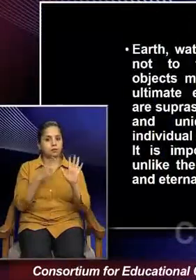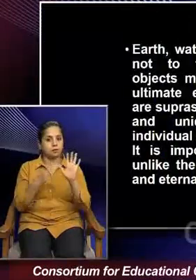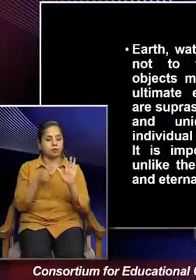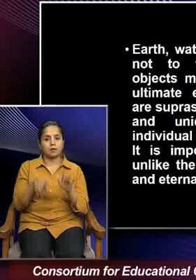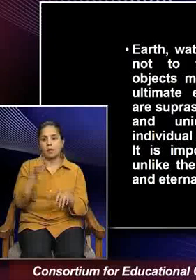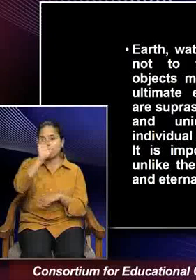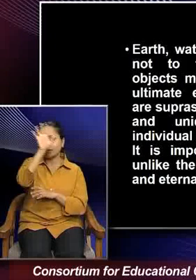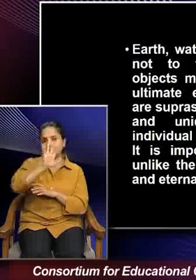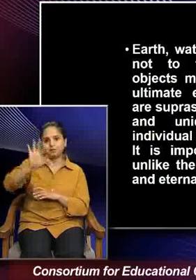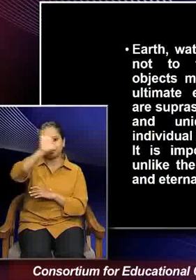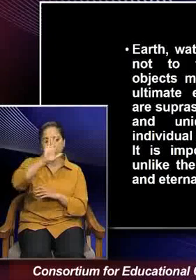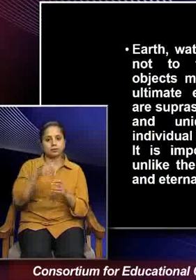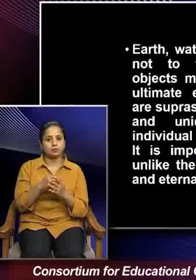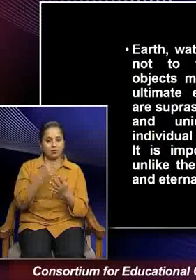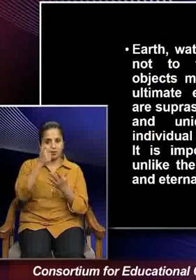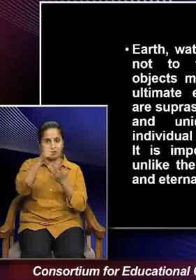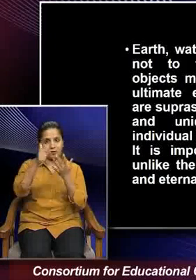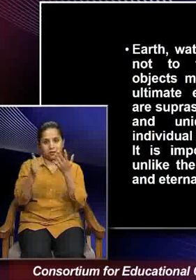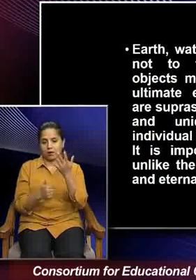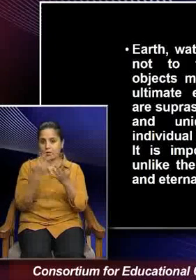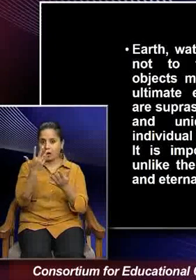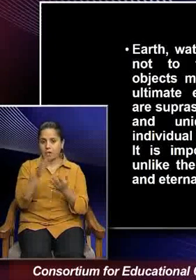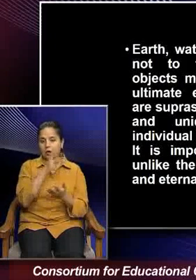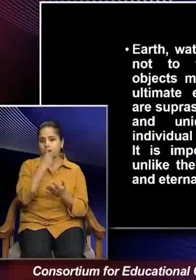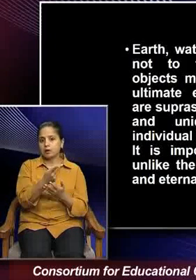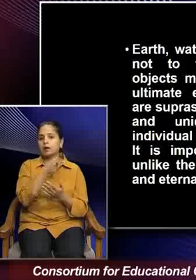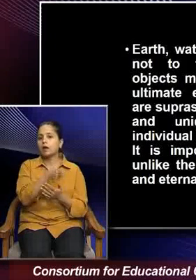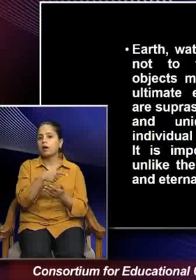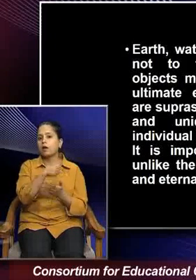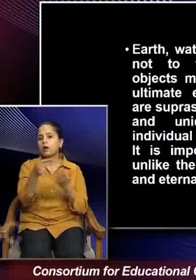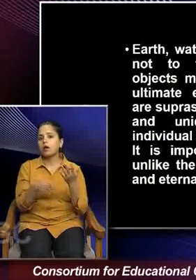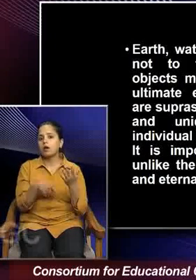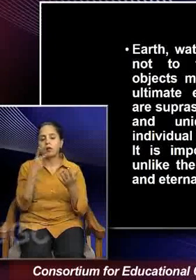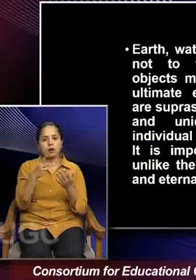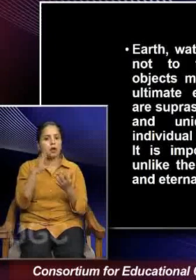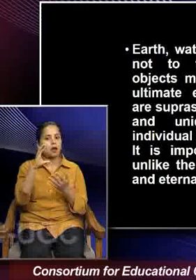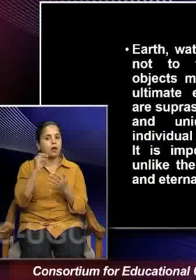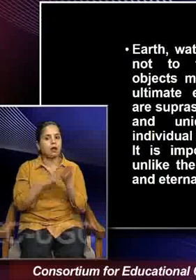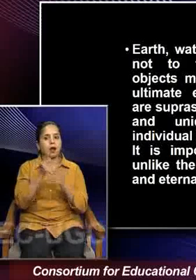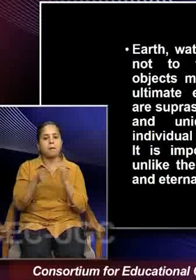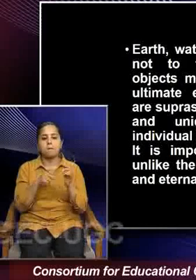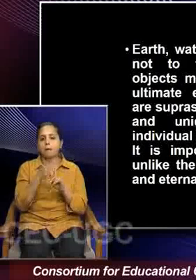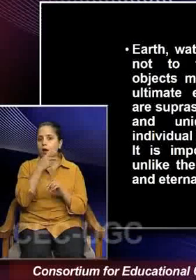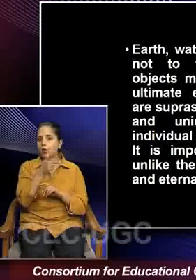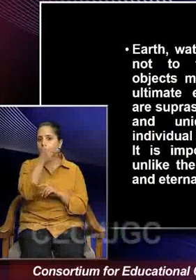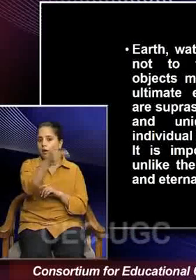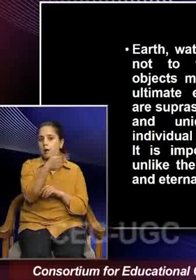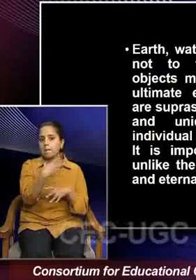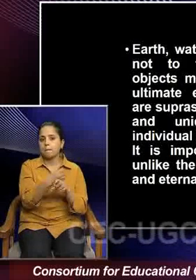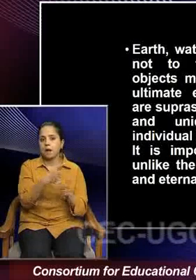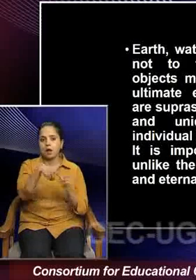ether, they refers not to the compound transient object made from